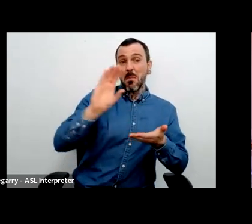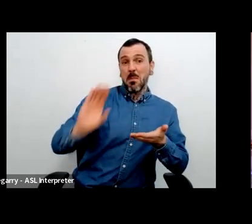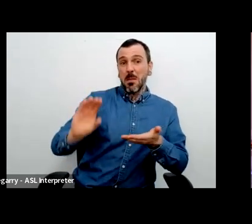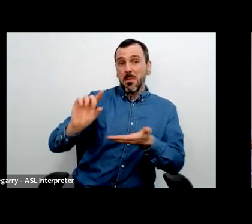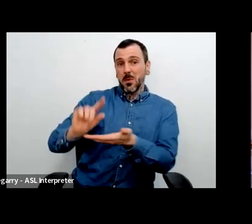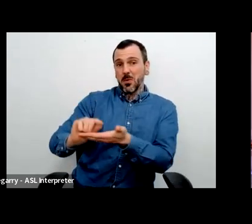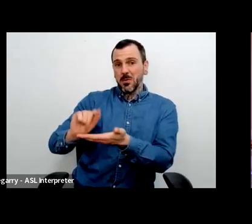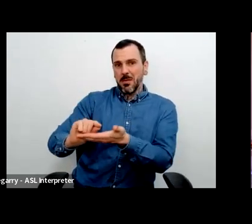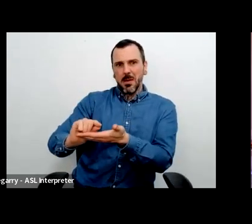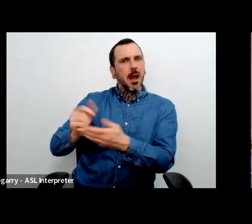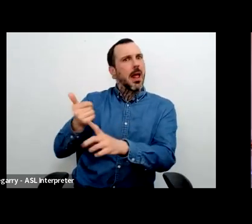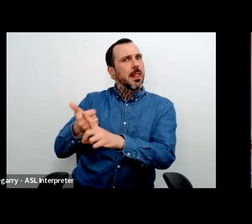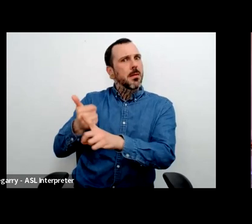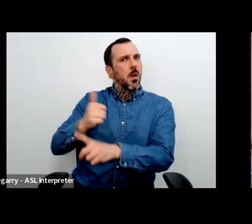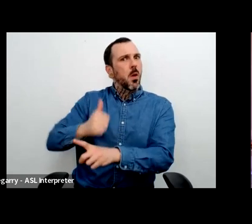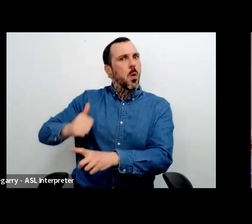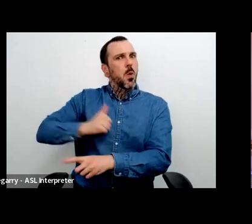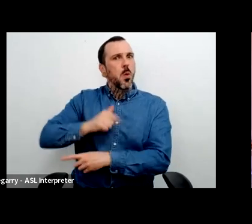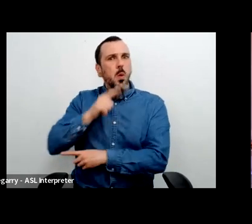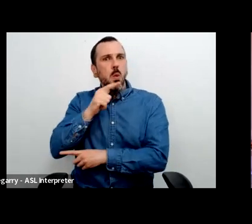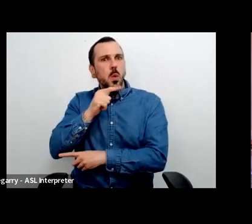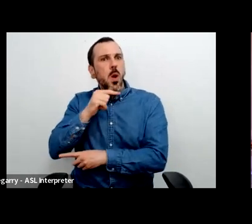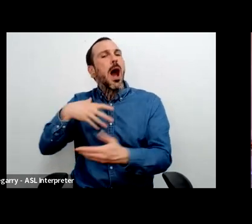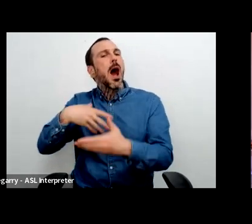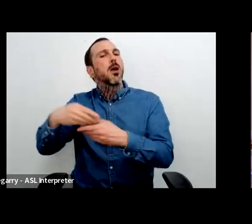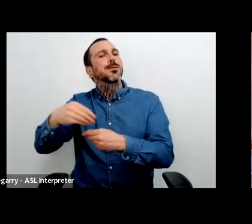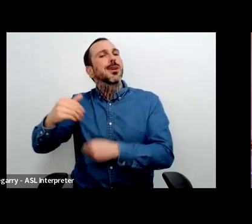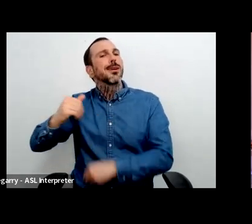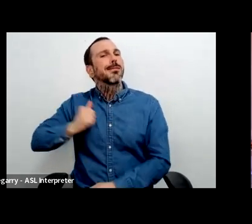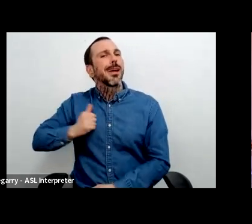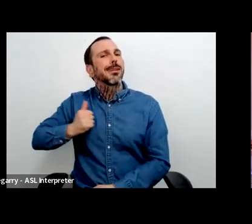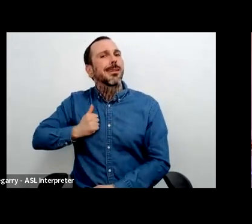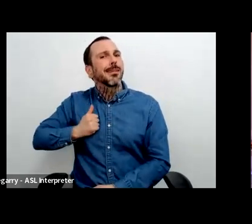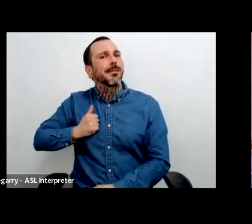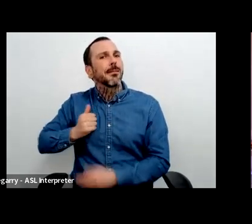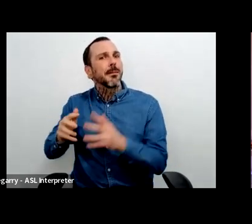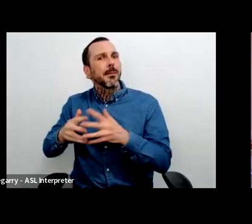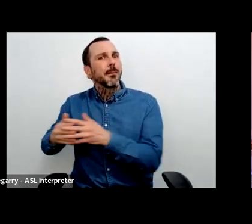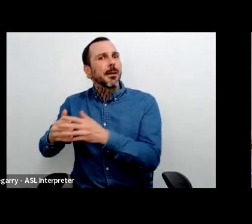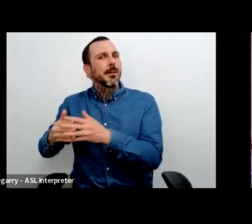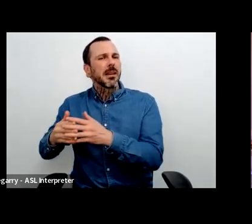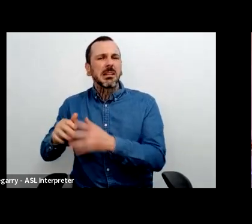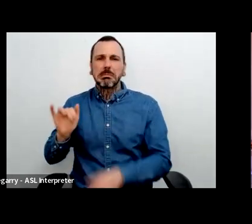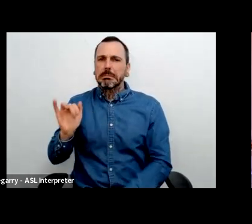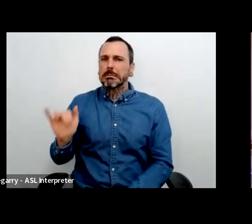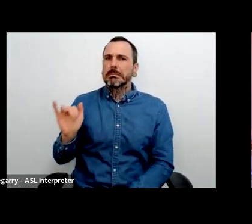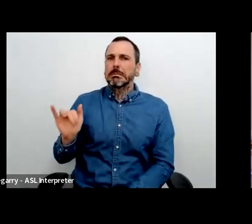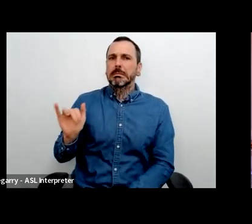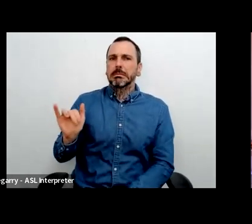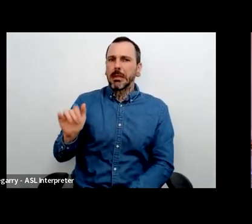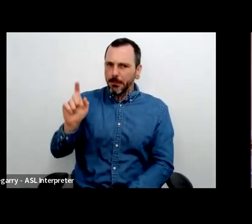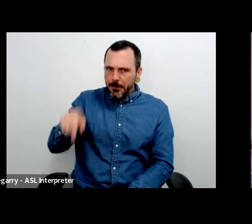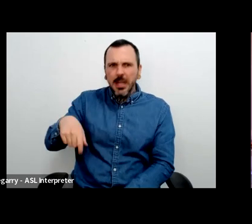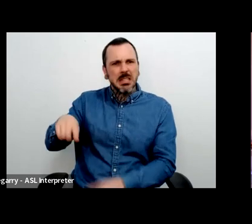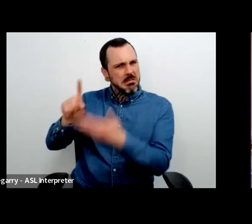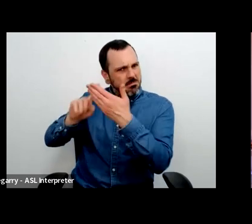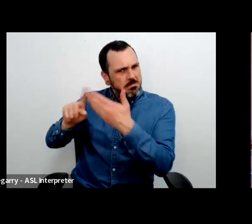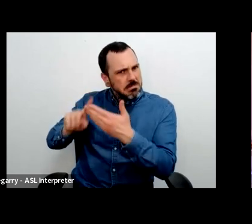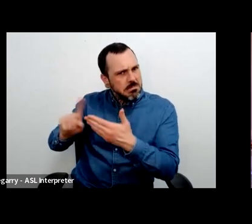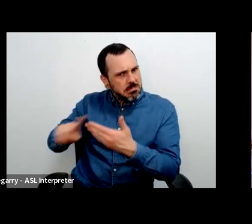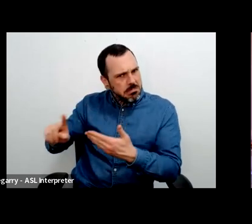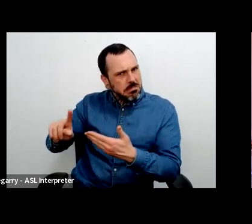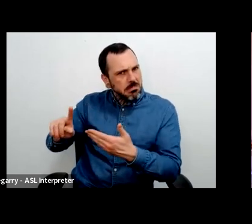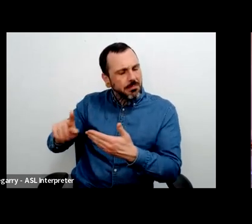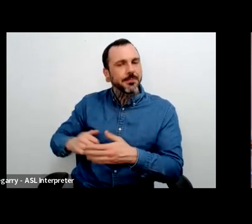and how that's managed, for sure. I don't think that'll ever happen. But it's a shift in the way also, though,